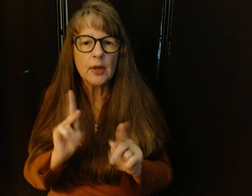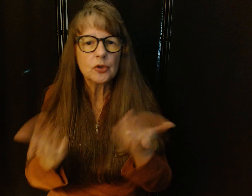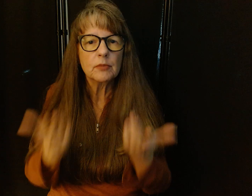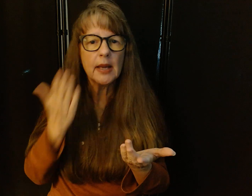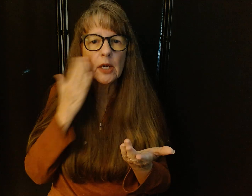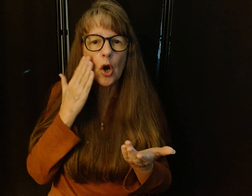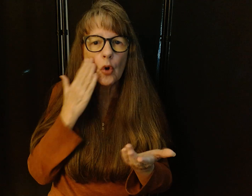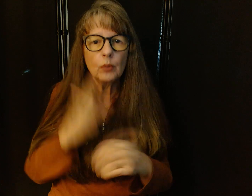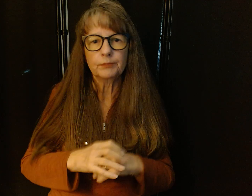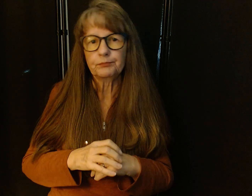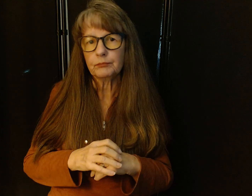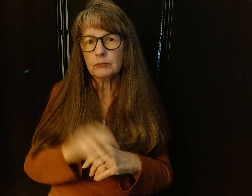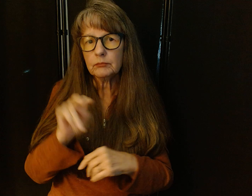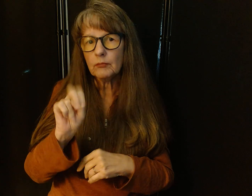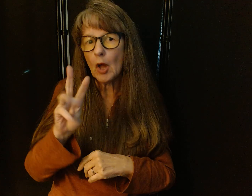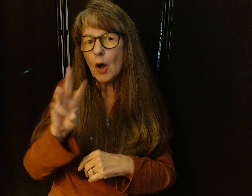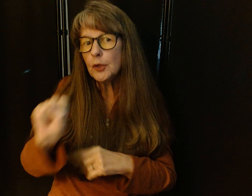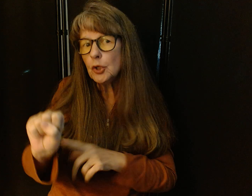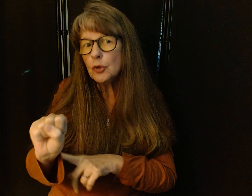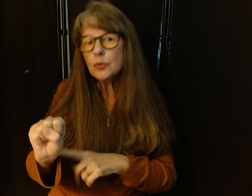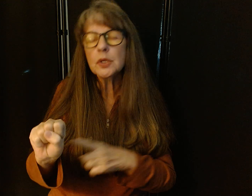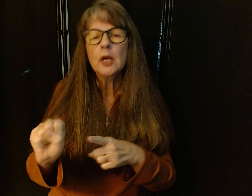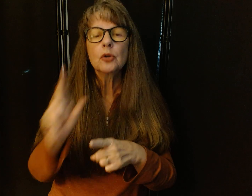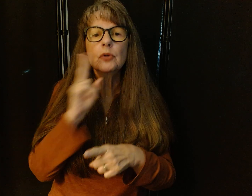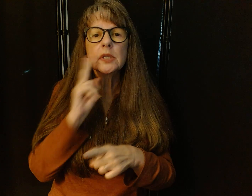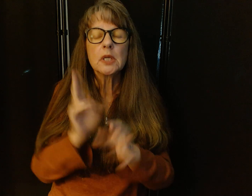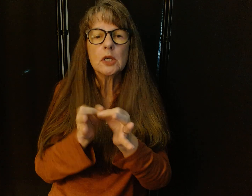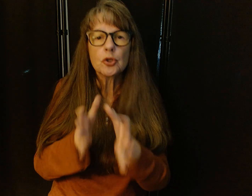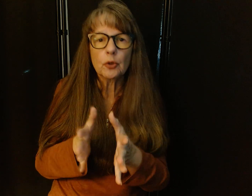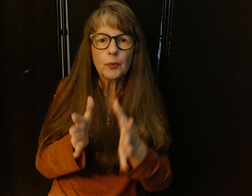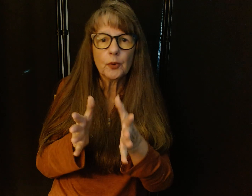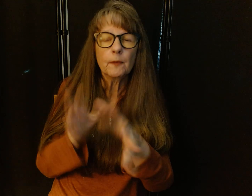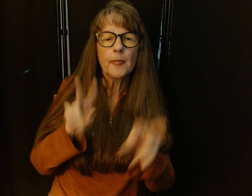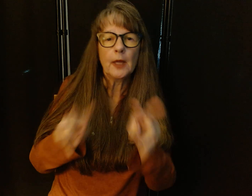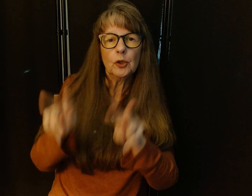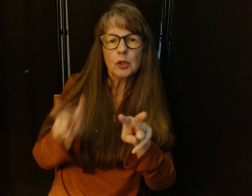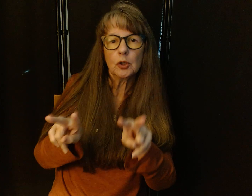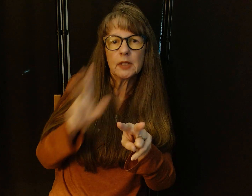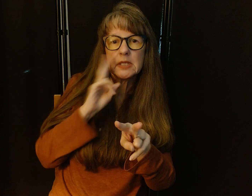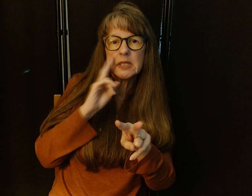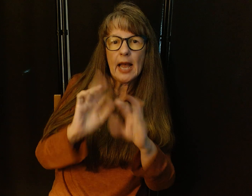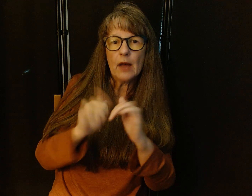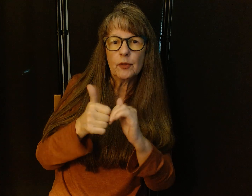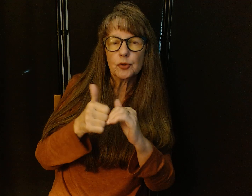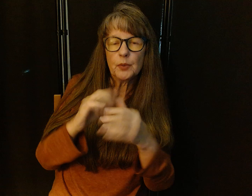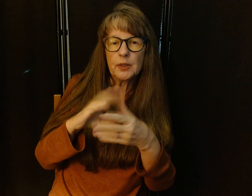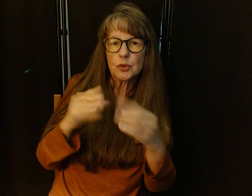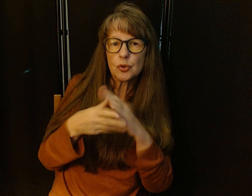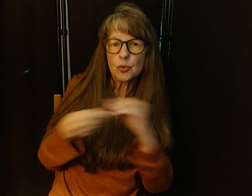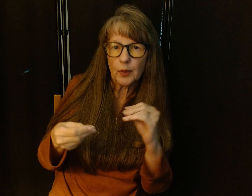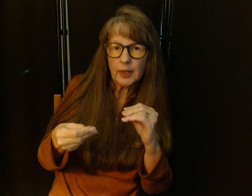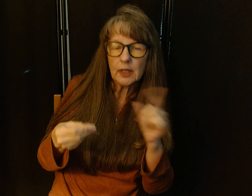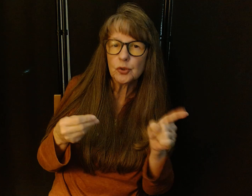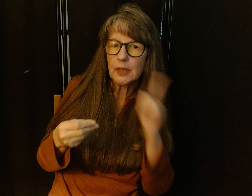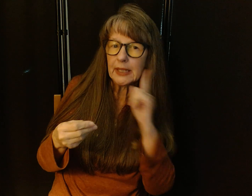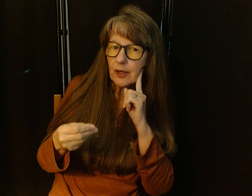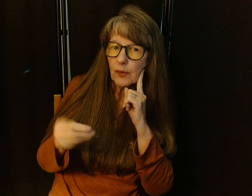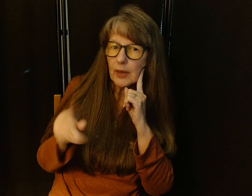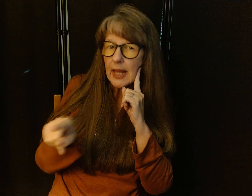you may know on the news. You can see an interpreter and you can look and see how they're doing the story, because you can hear it and